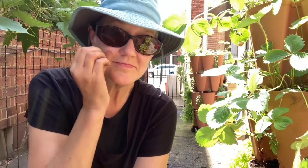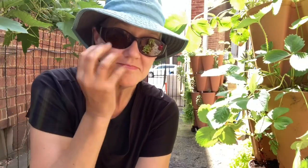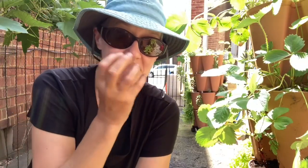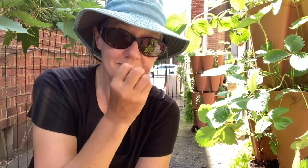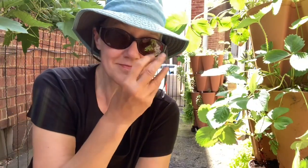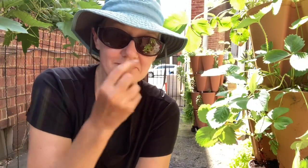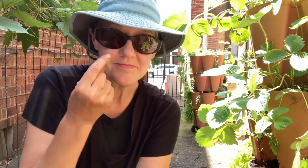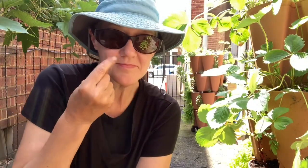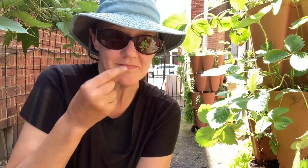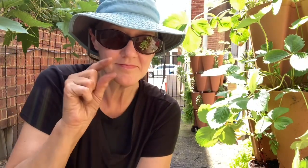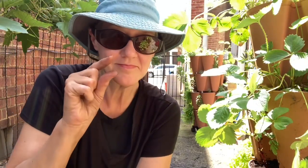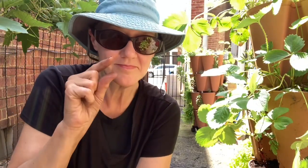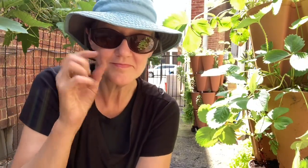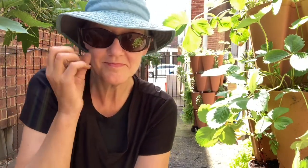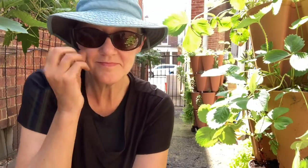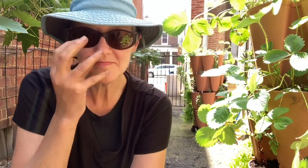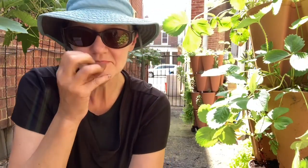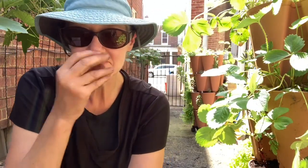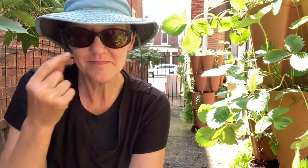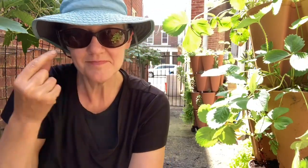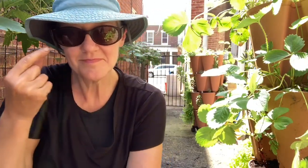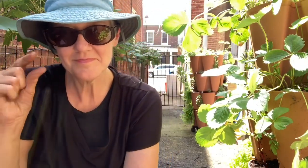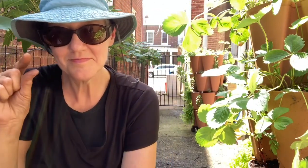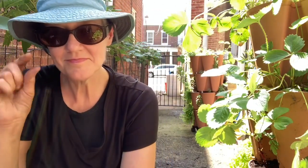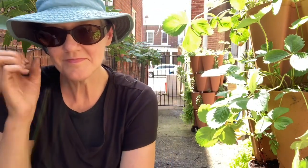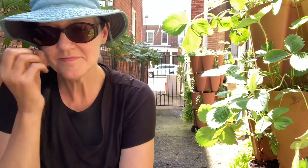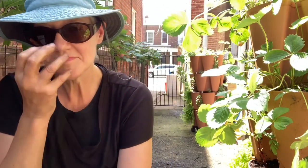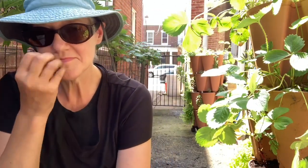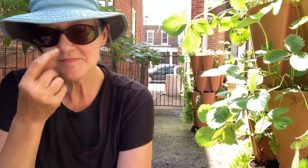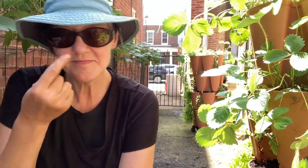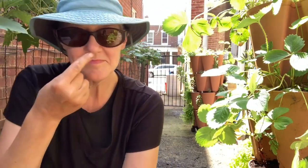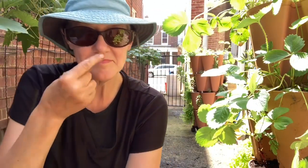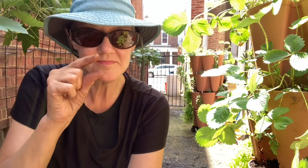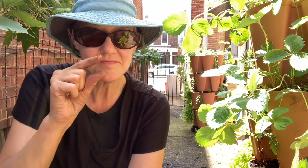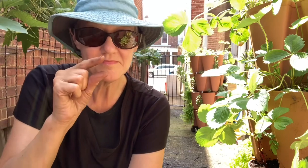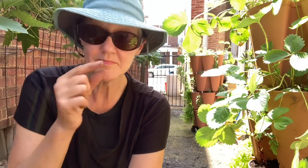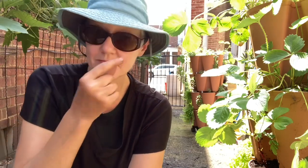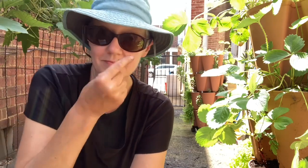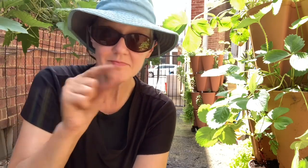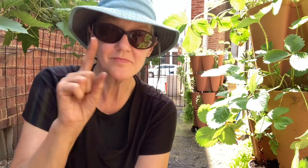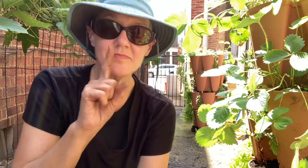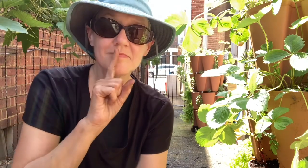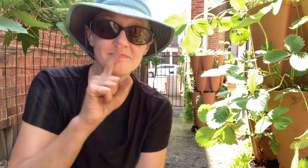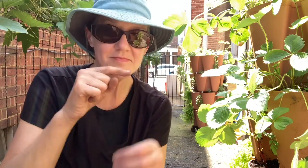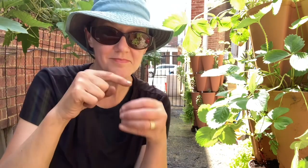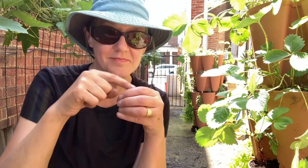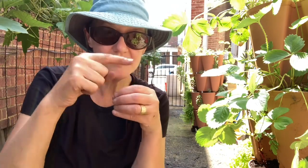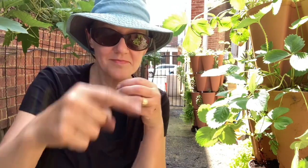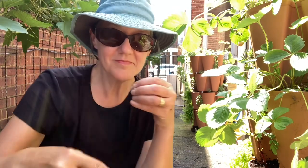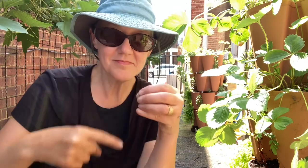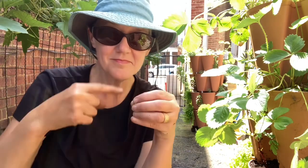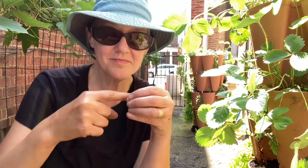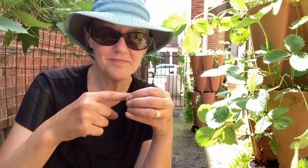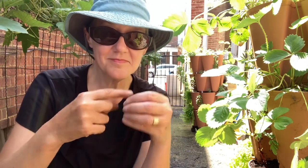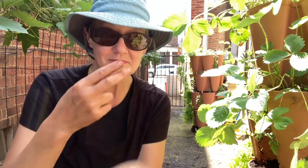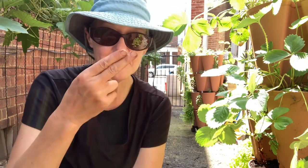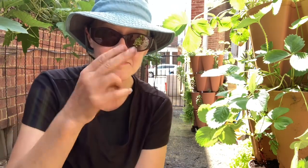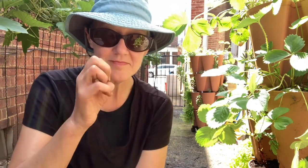I like to alternate greens and flowers in each pocket. And the greens